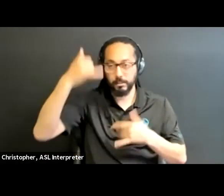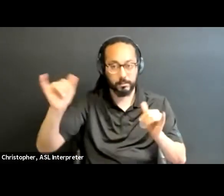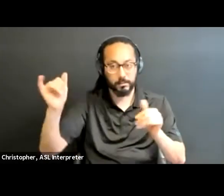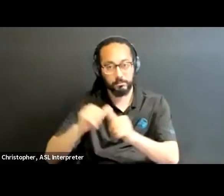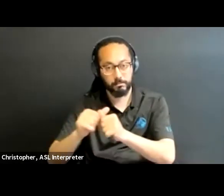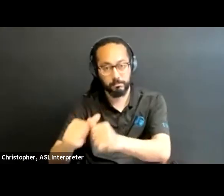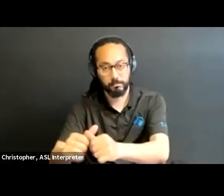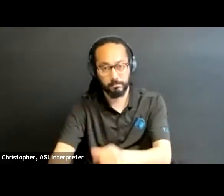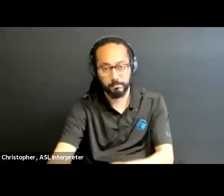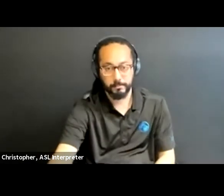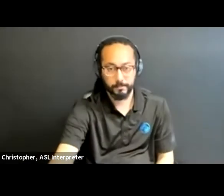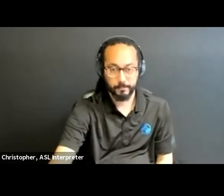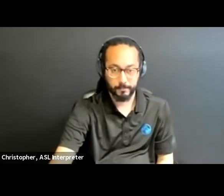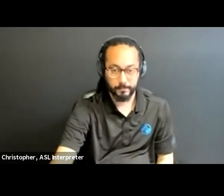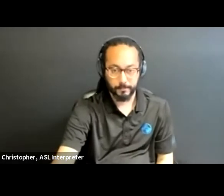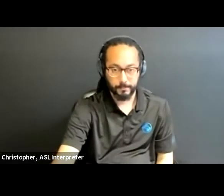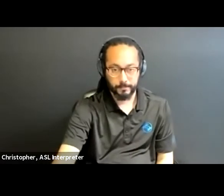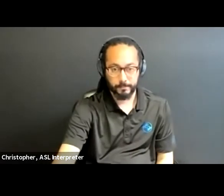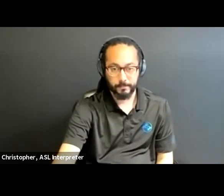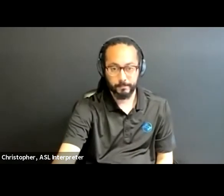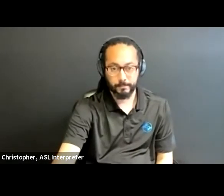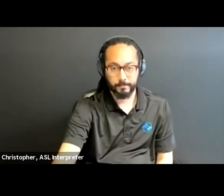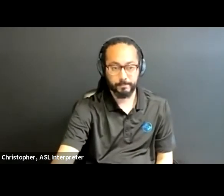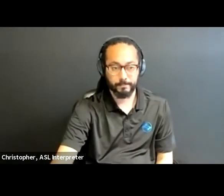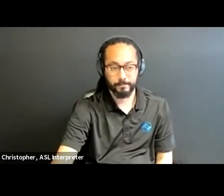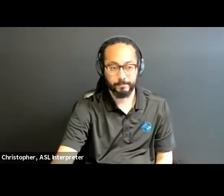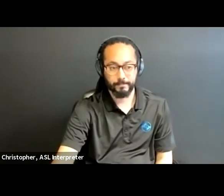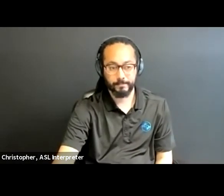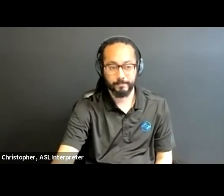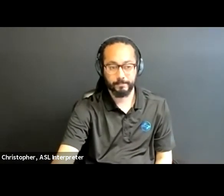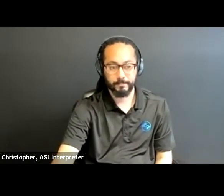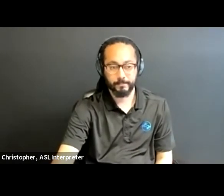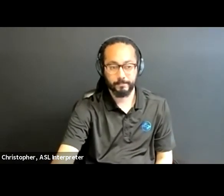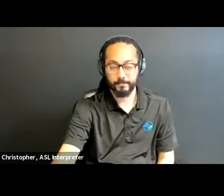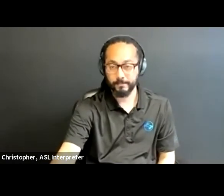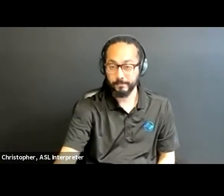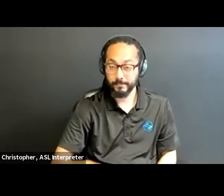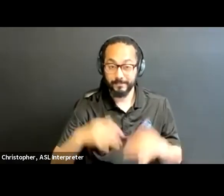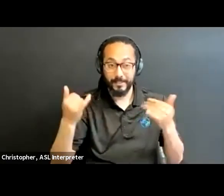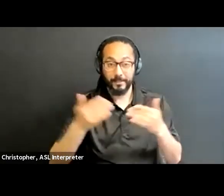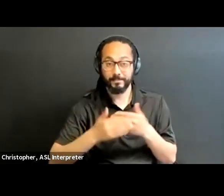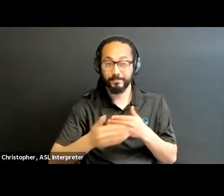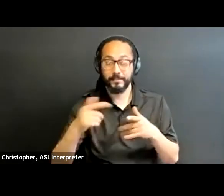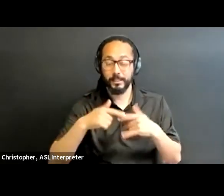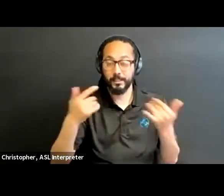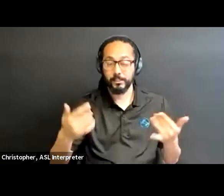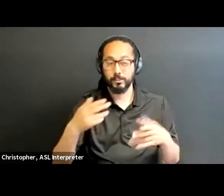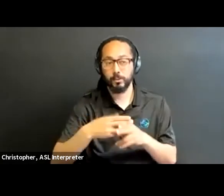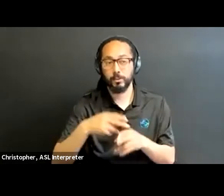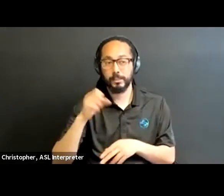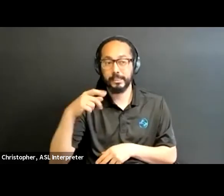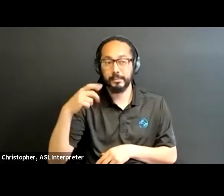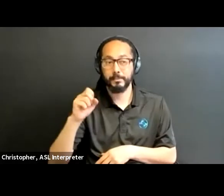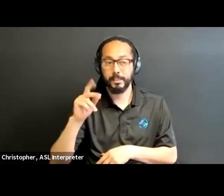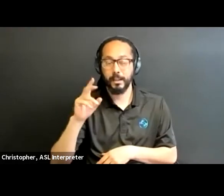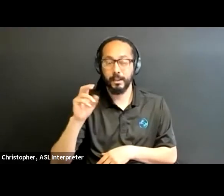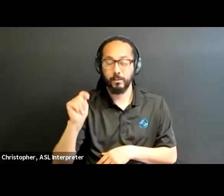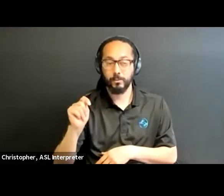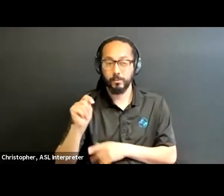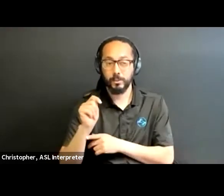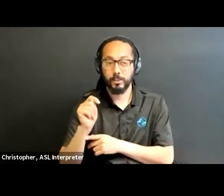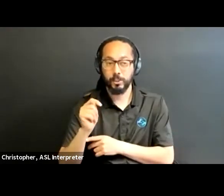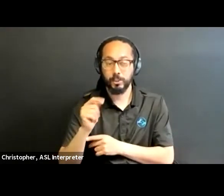And with that, we will begin. So this is Speak Out, a gender-based violence research and intervention project. We